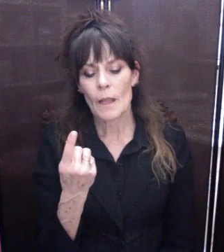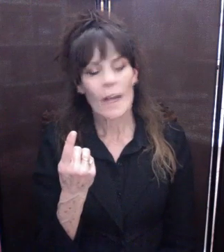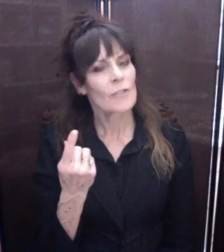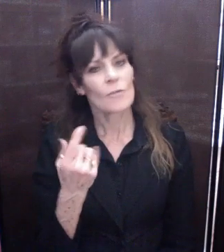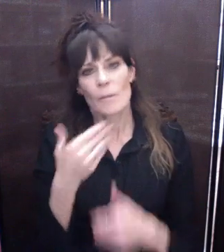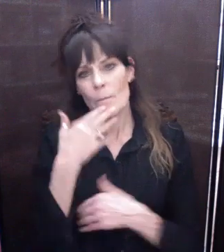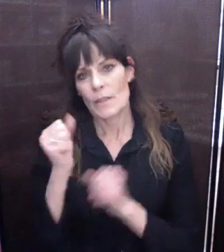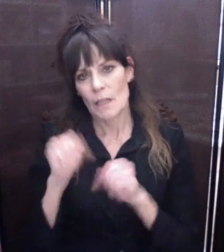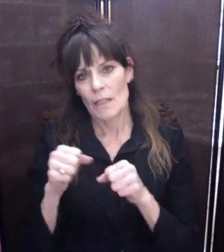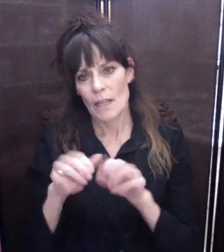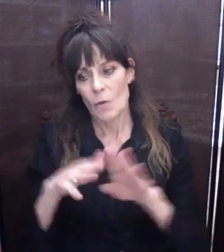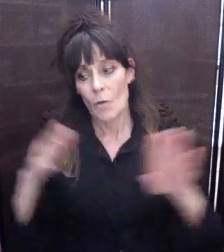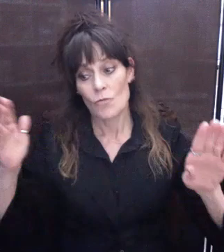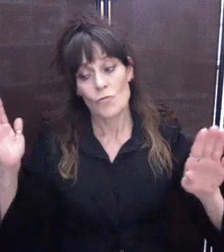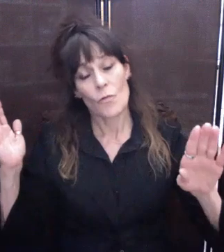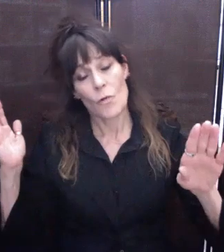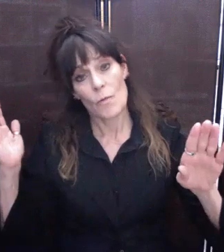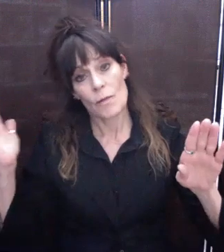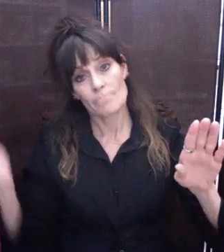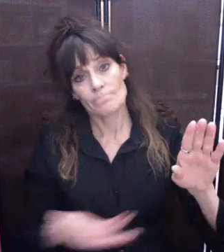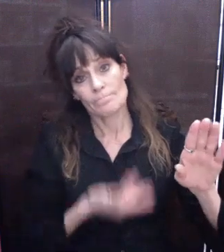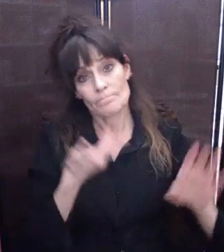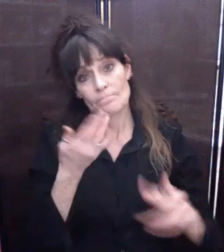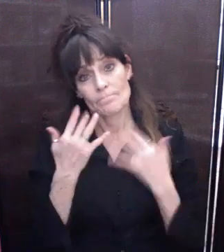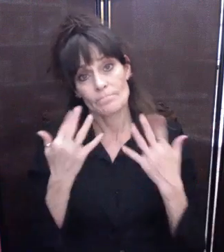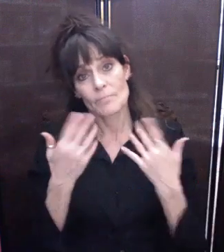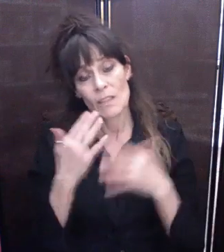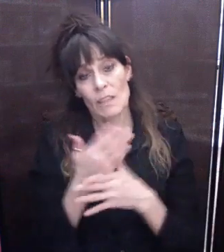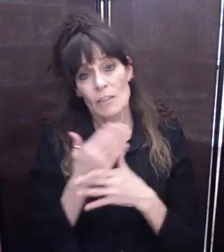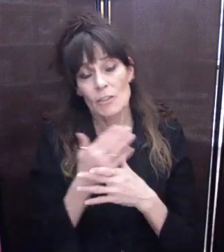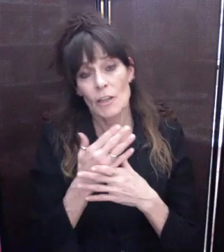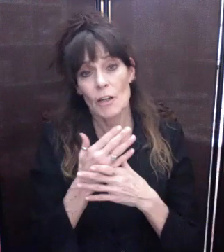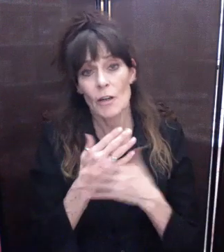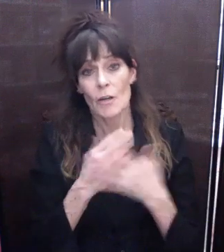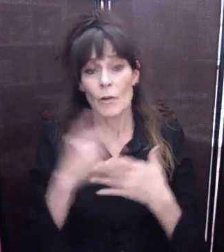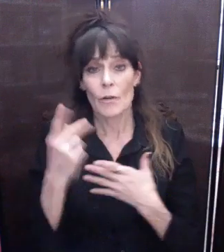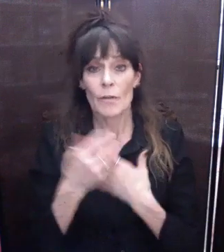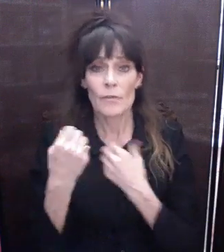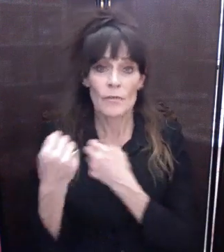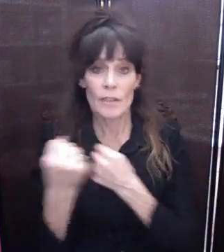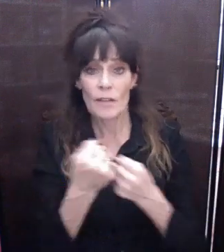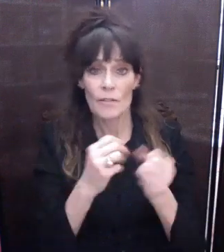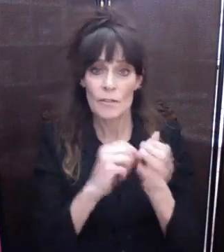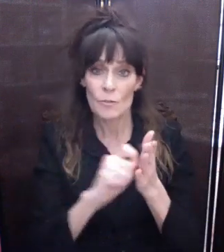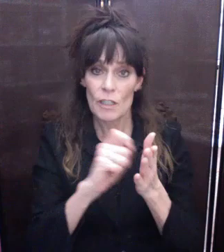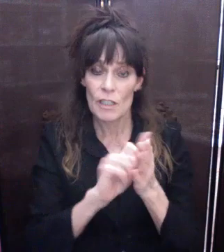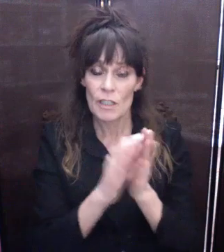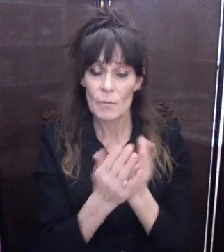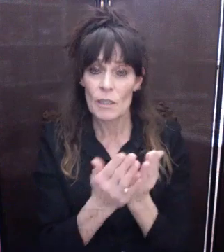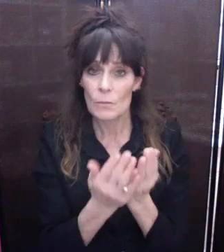hold the door wide open. I share our program of recovery as it's set out in the big book. And I offer